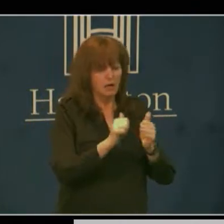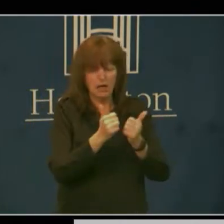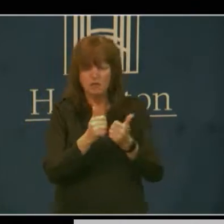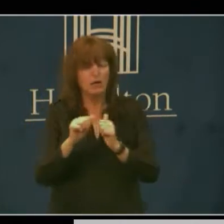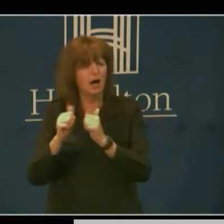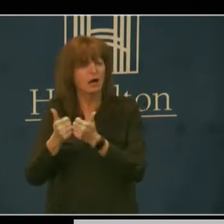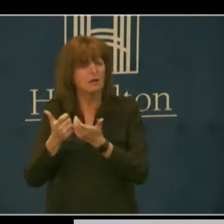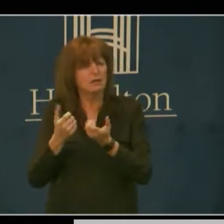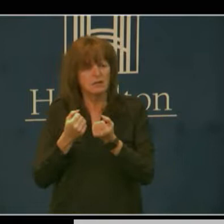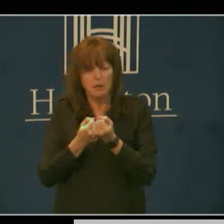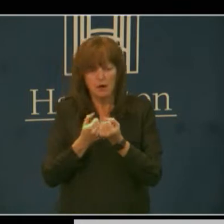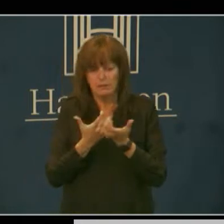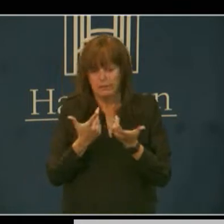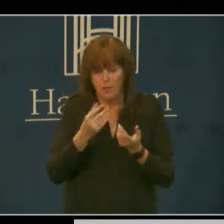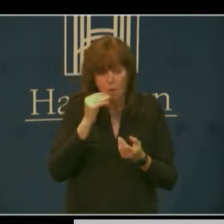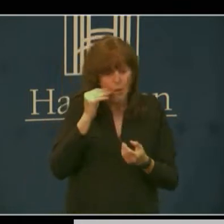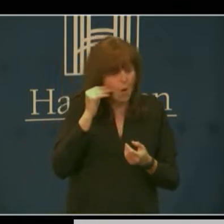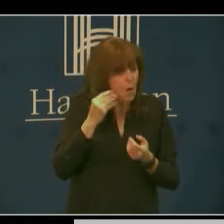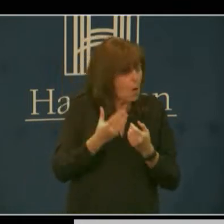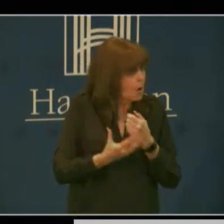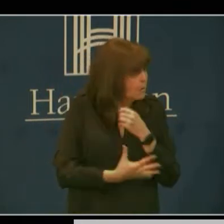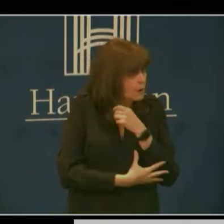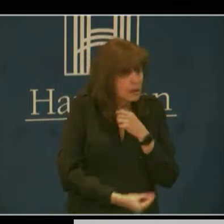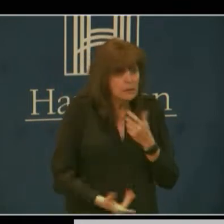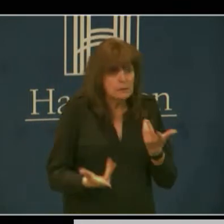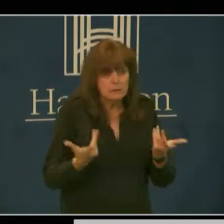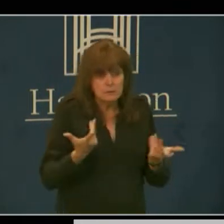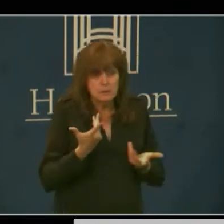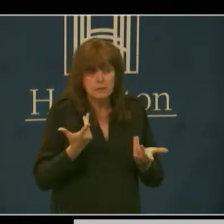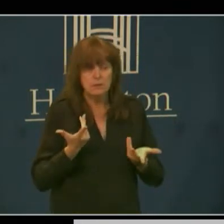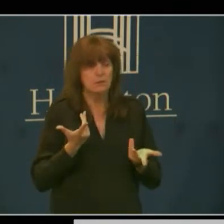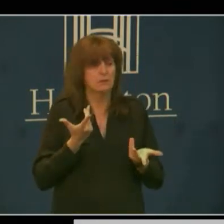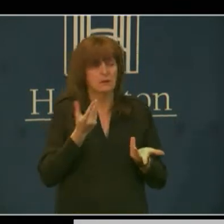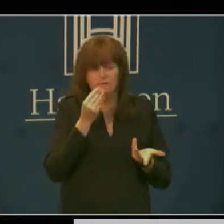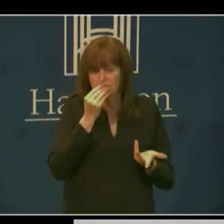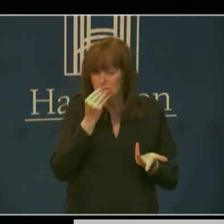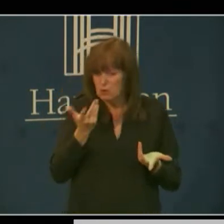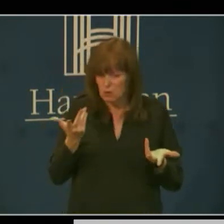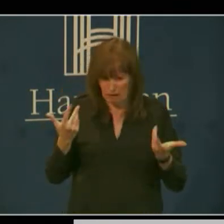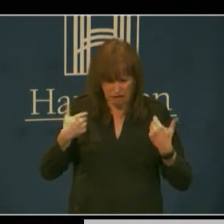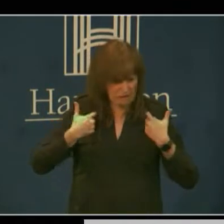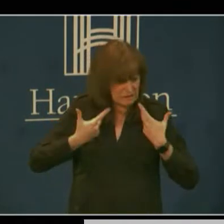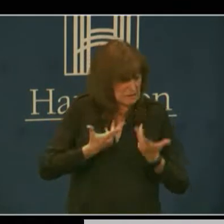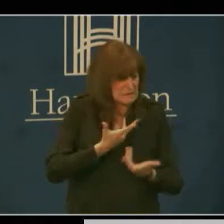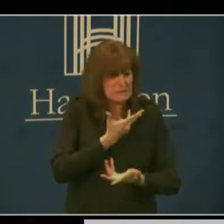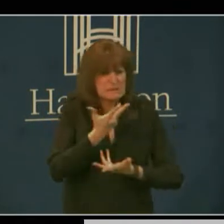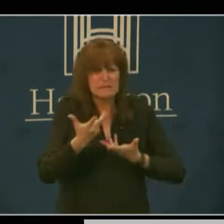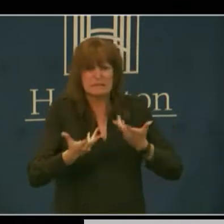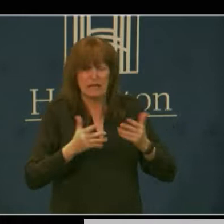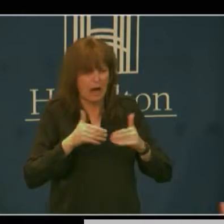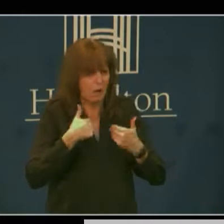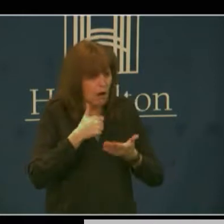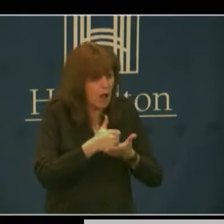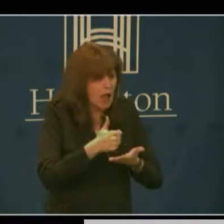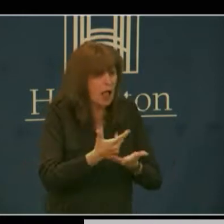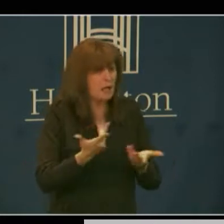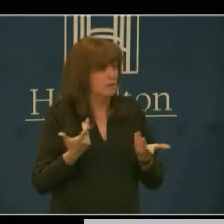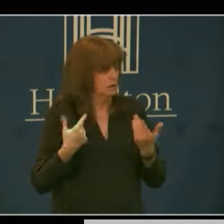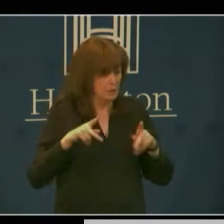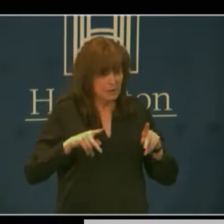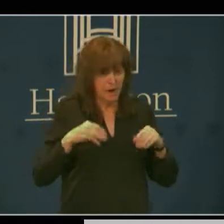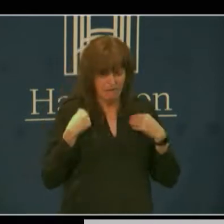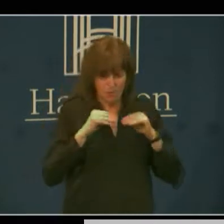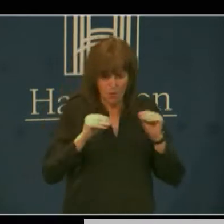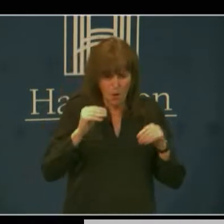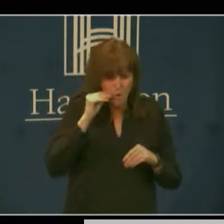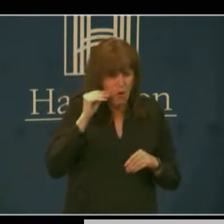after the homeless, provide food for those that are having food security issues, housing for those that are challenging the housing side, and a place